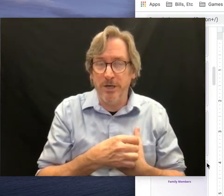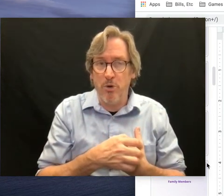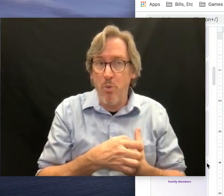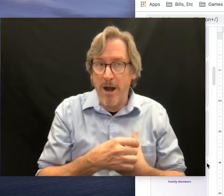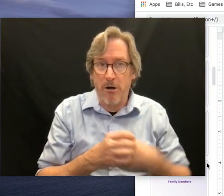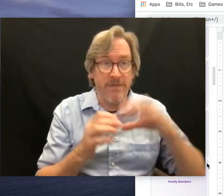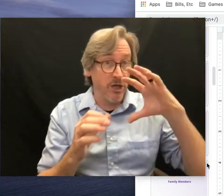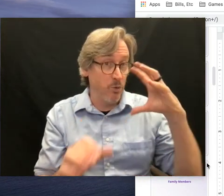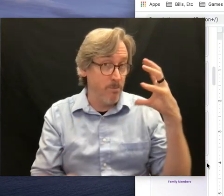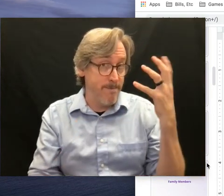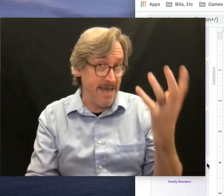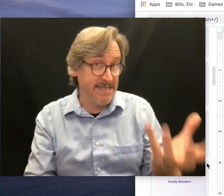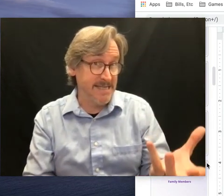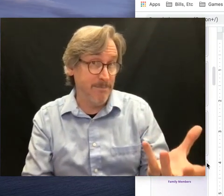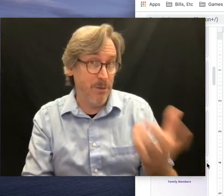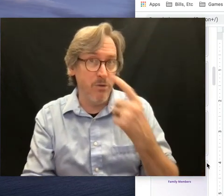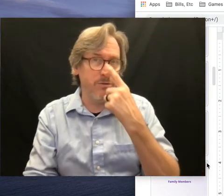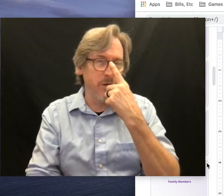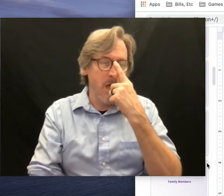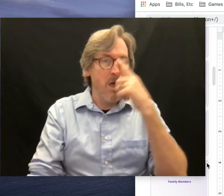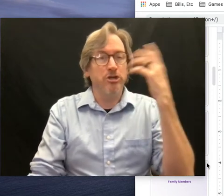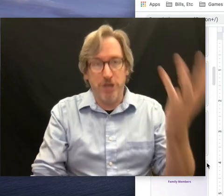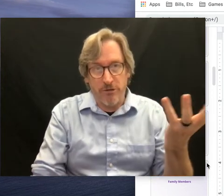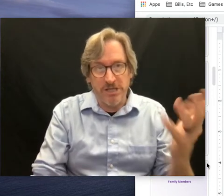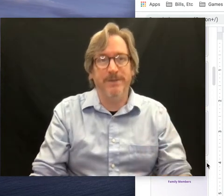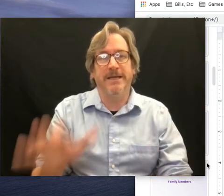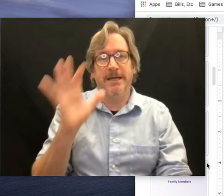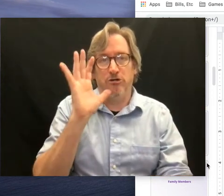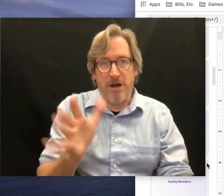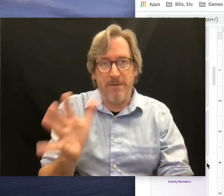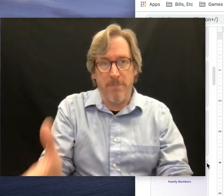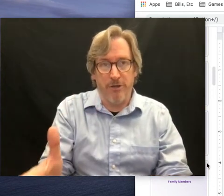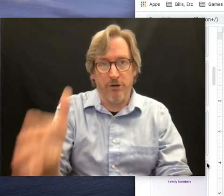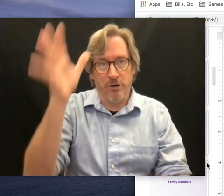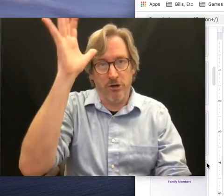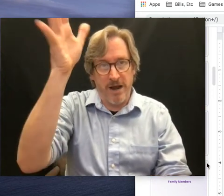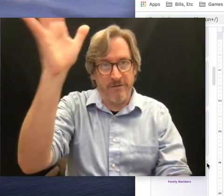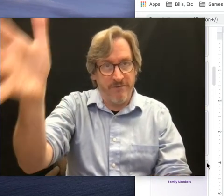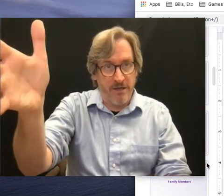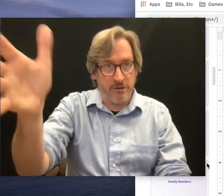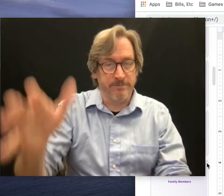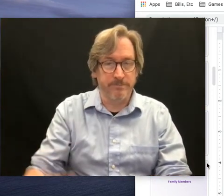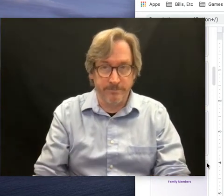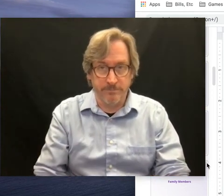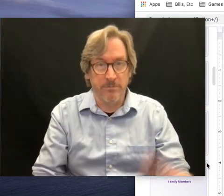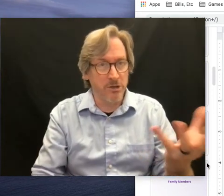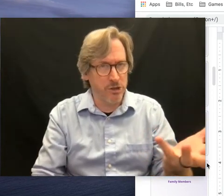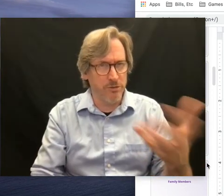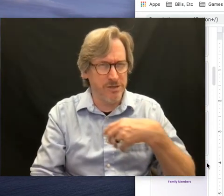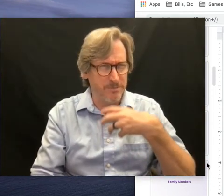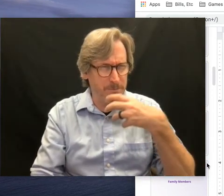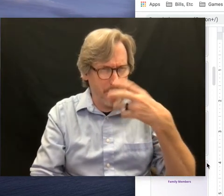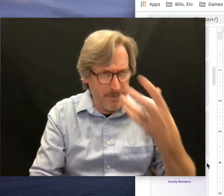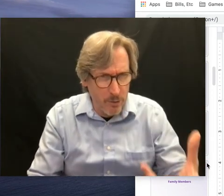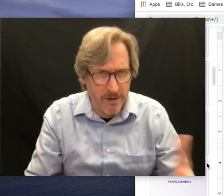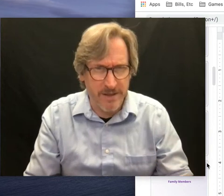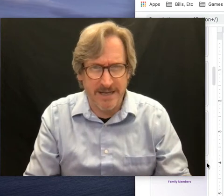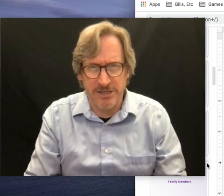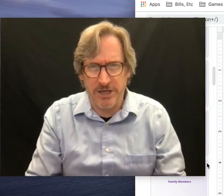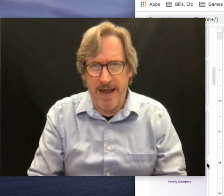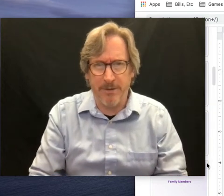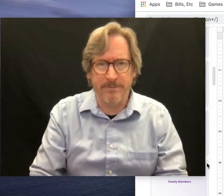to be aware that you may see both. Generally speaking, grandmother, grandfather. So just be